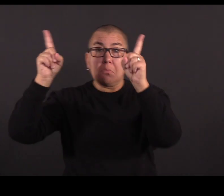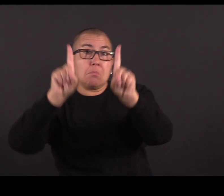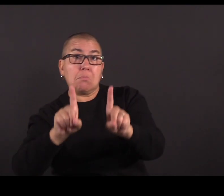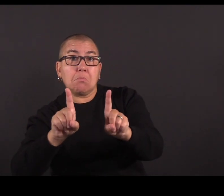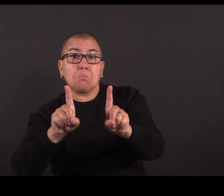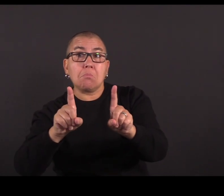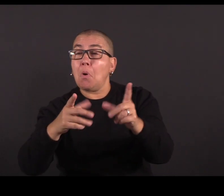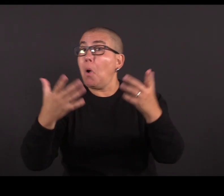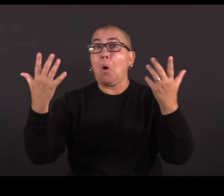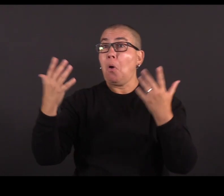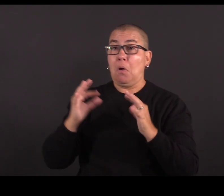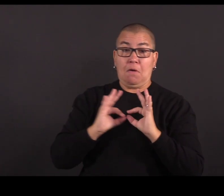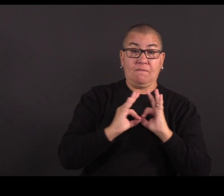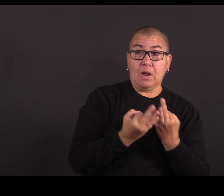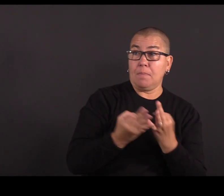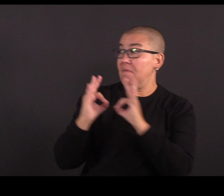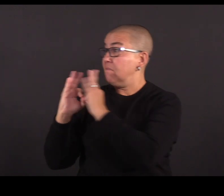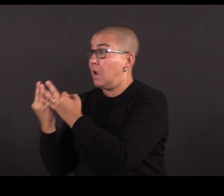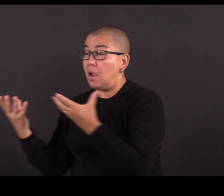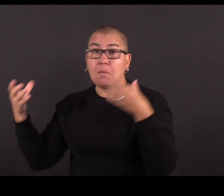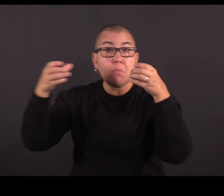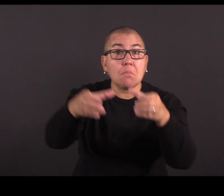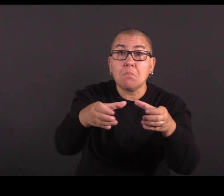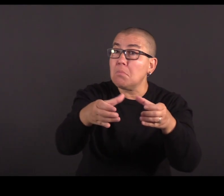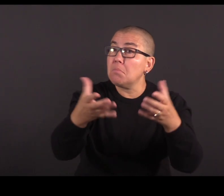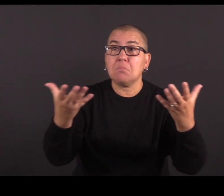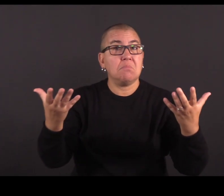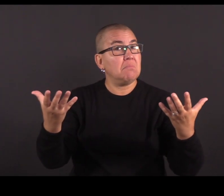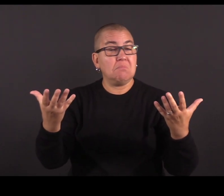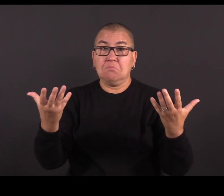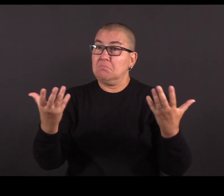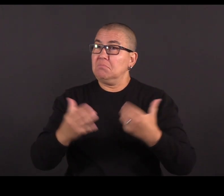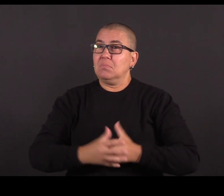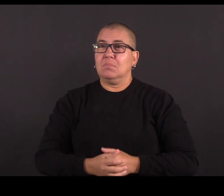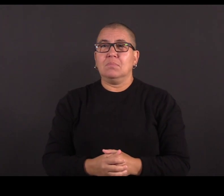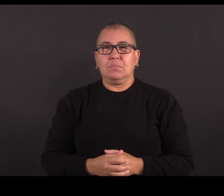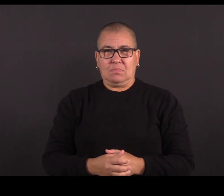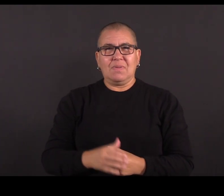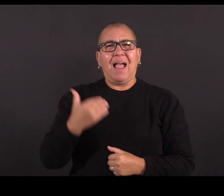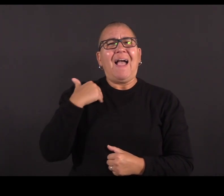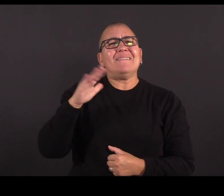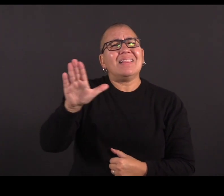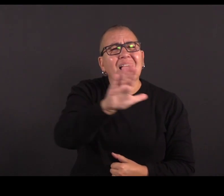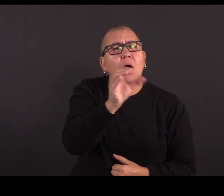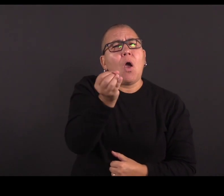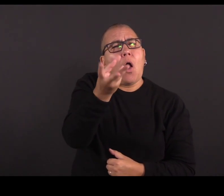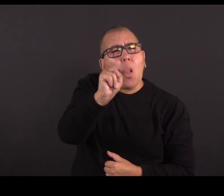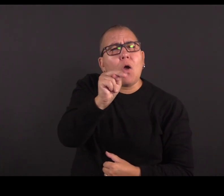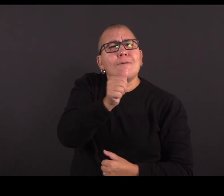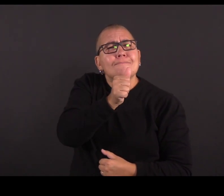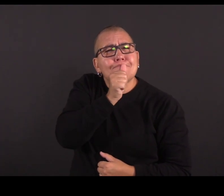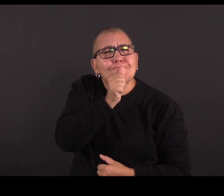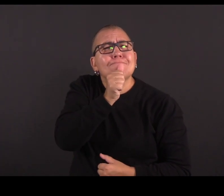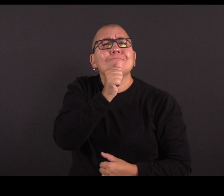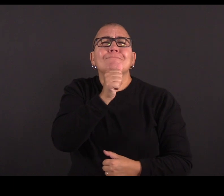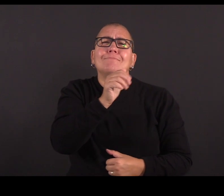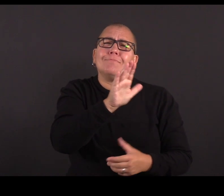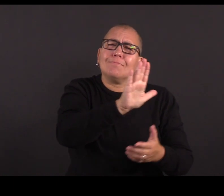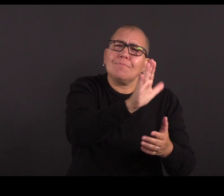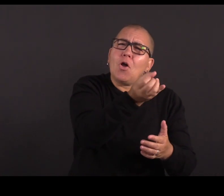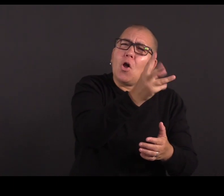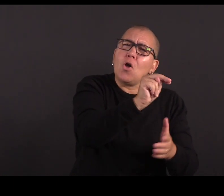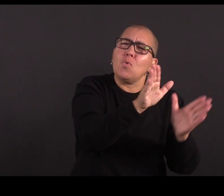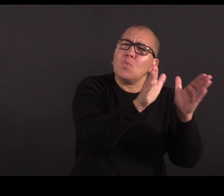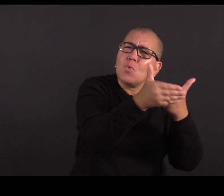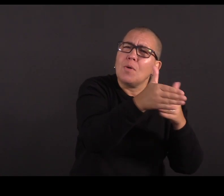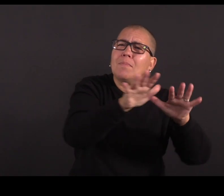allows for it. Each family would have their own private and secured room within the house, but the common space would